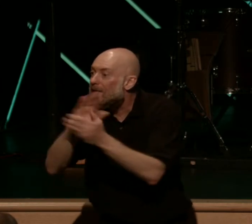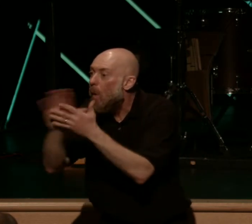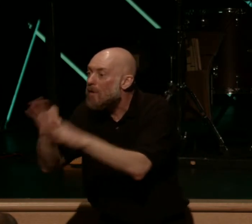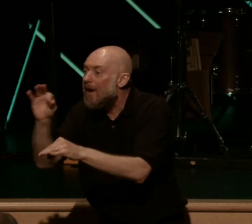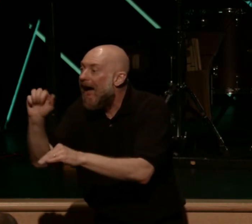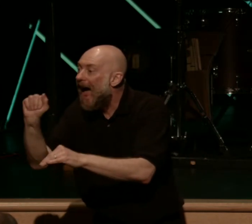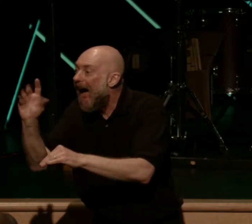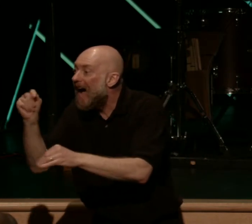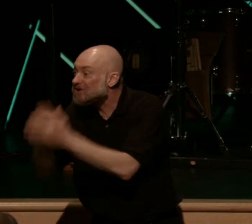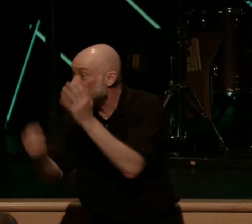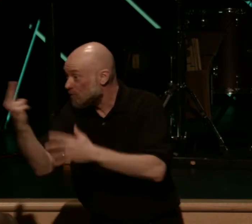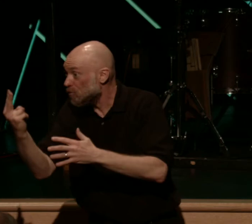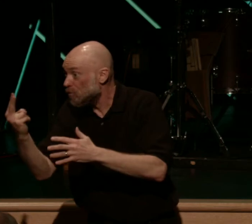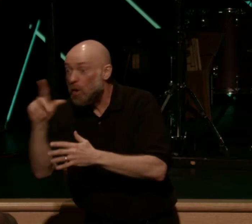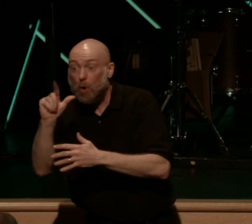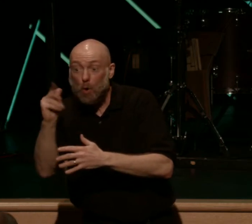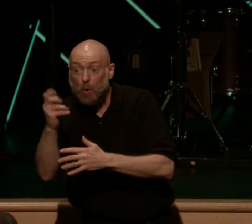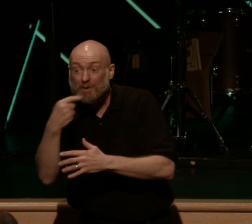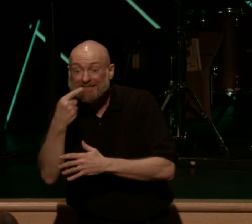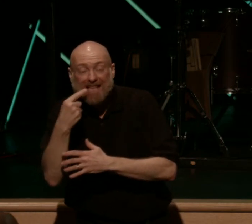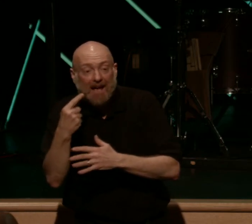in Acts chapter 2. Luke said this: